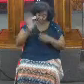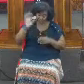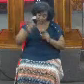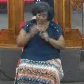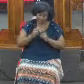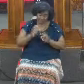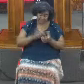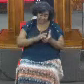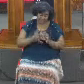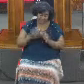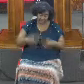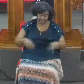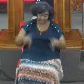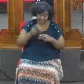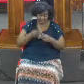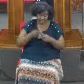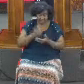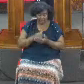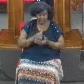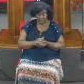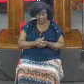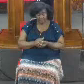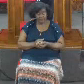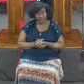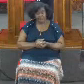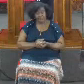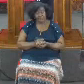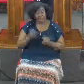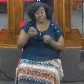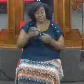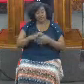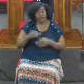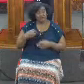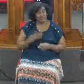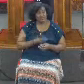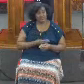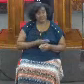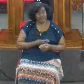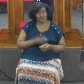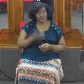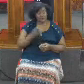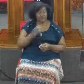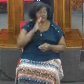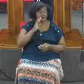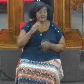Precious name, amen. Many of us